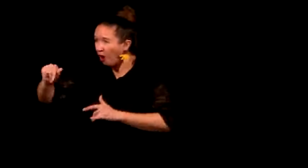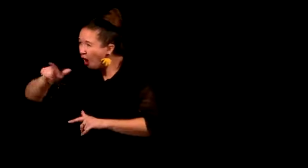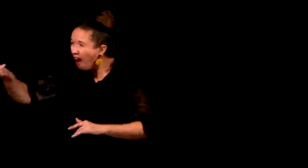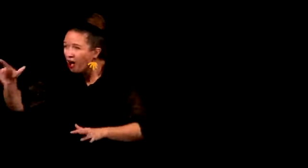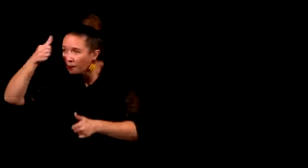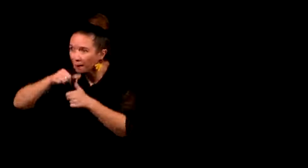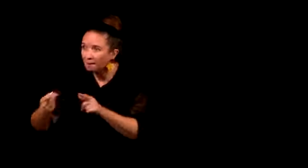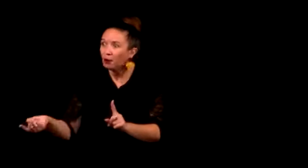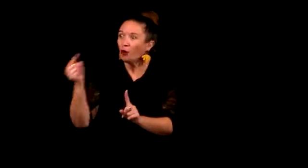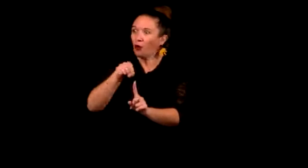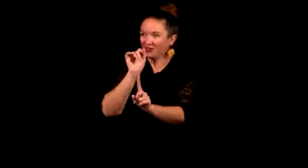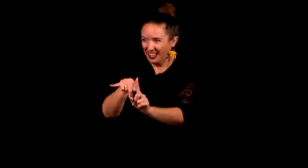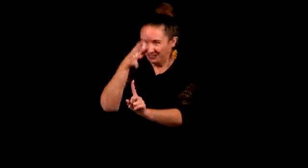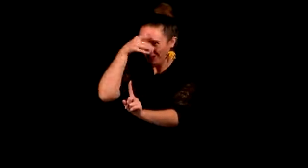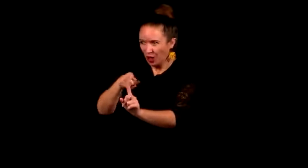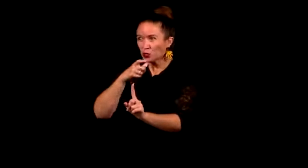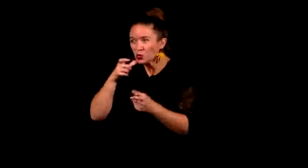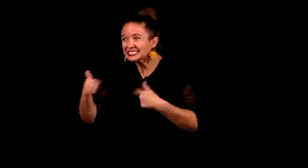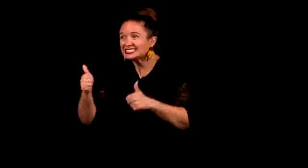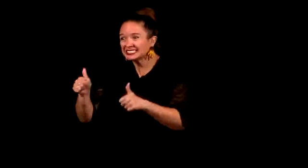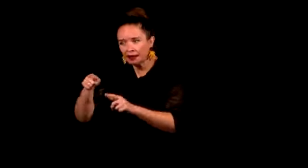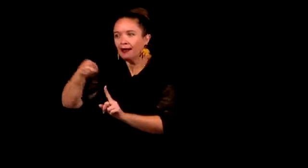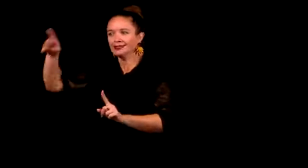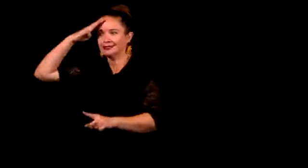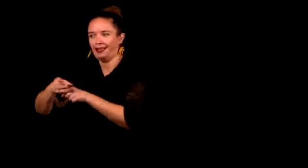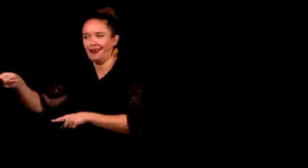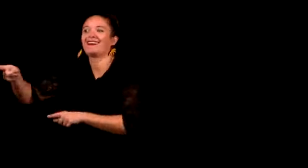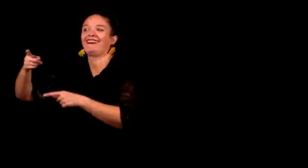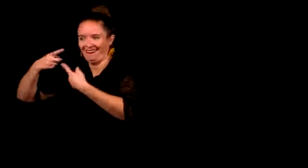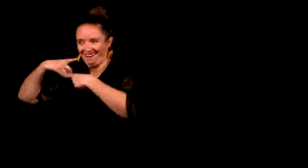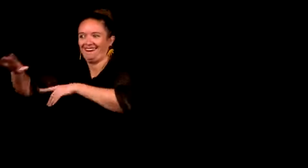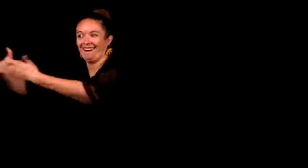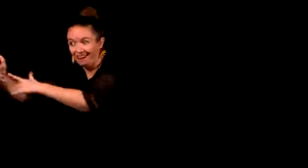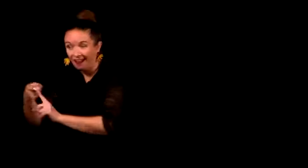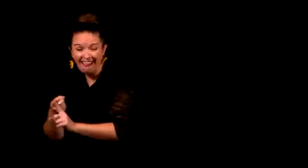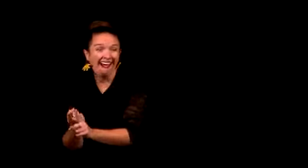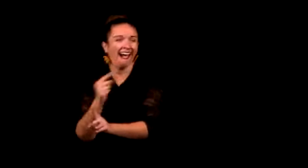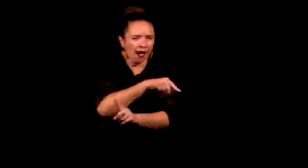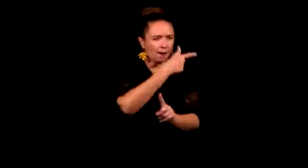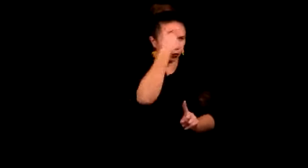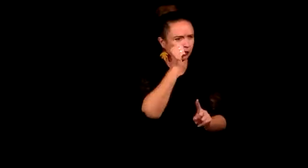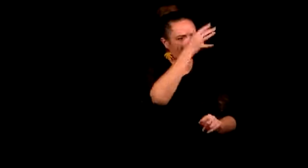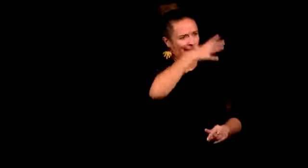And now it is a very large church with over 1,000 people. But it all started with one man